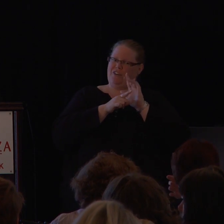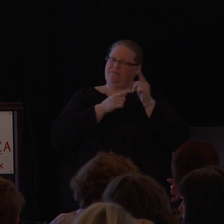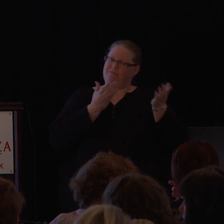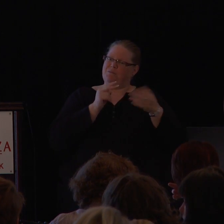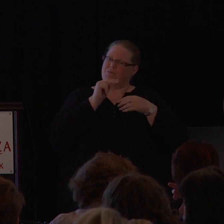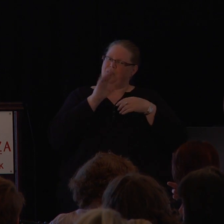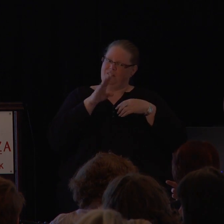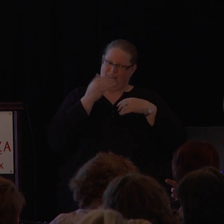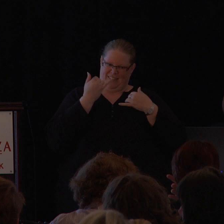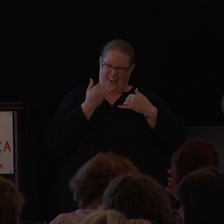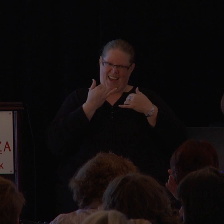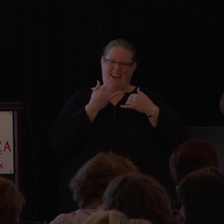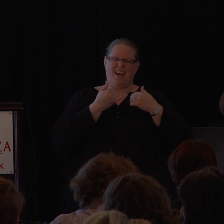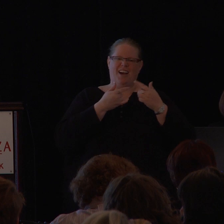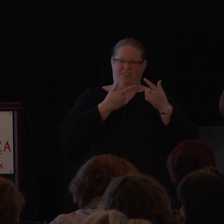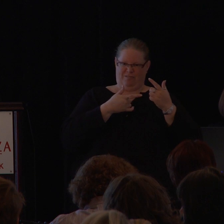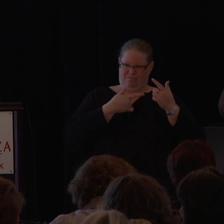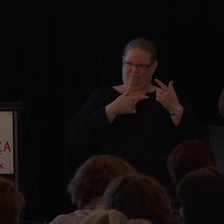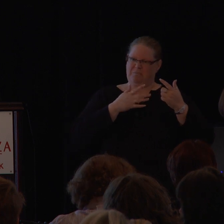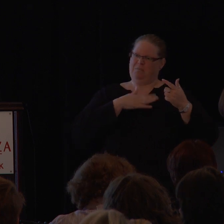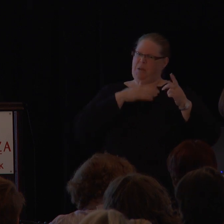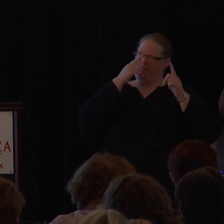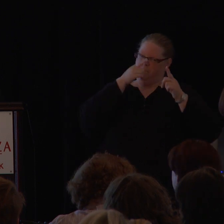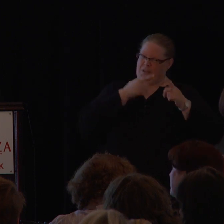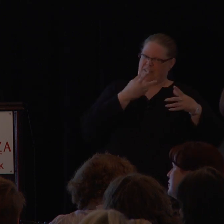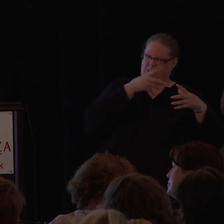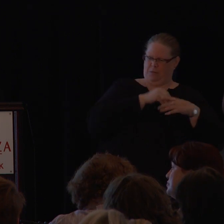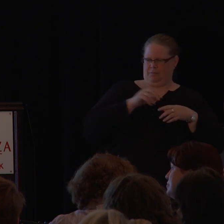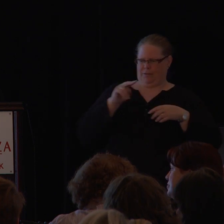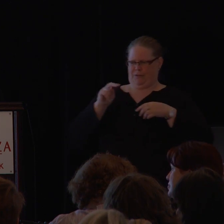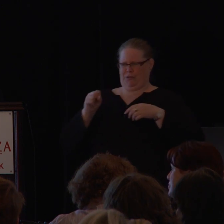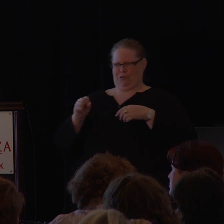moment my report than the Nova Scotia one so far, but that may change.